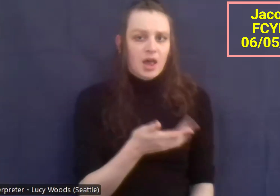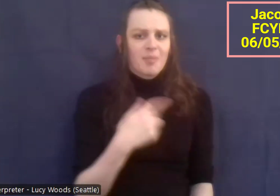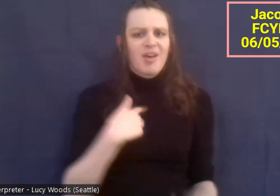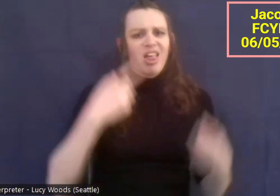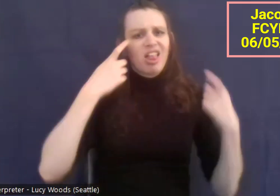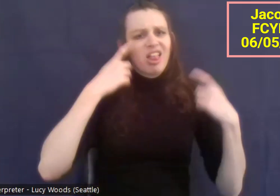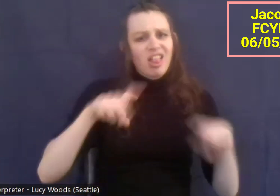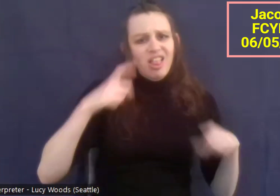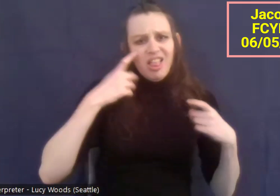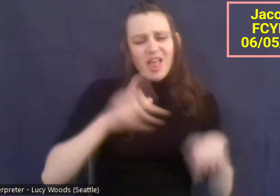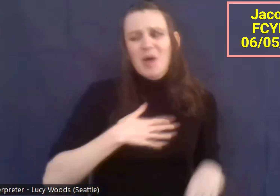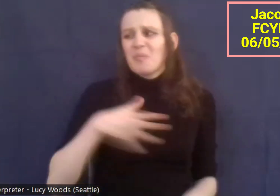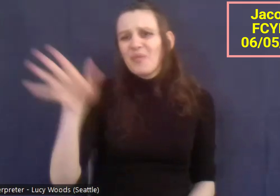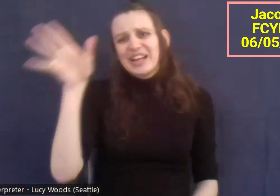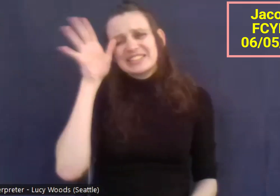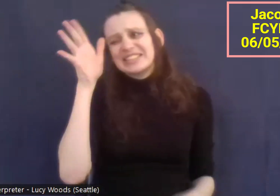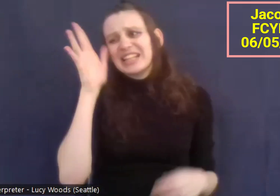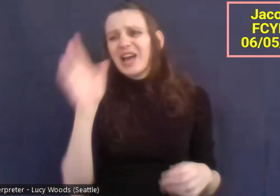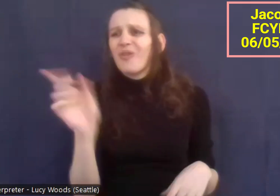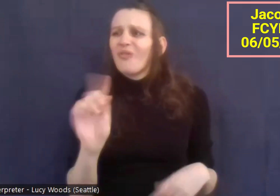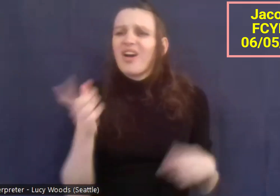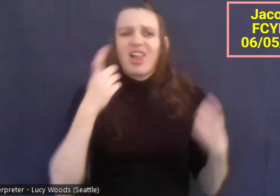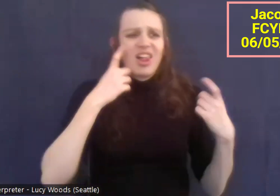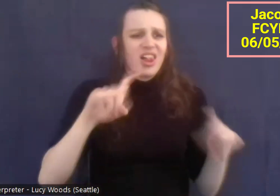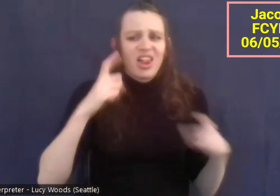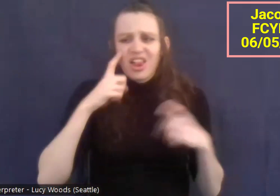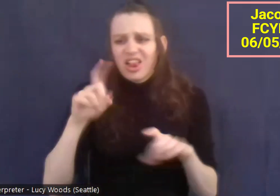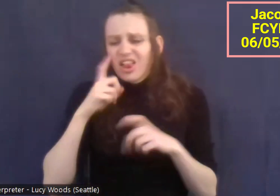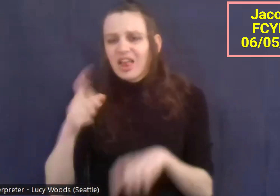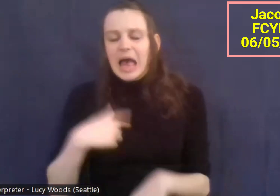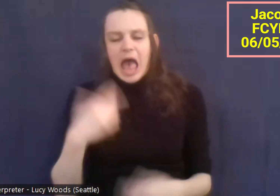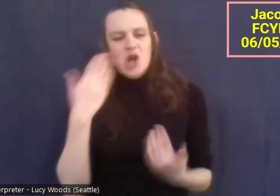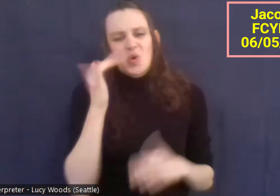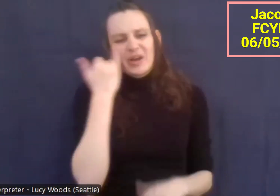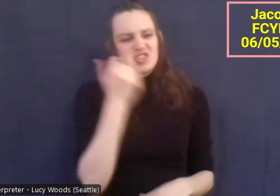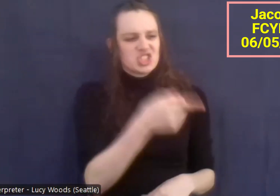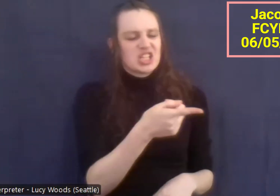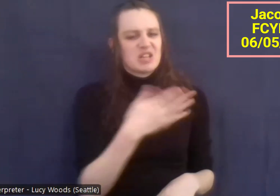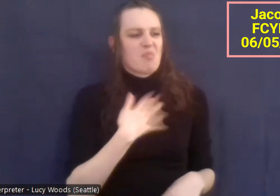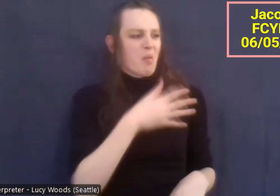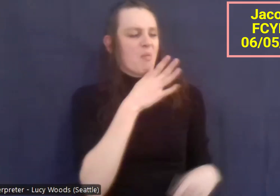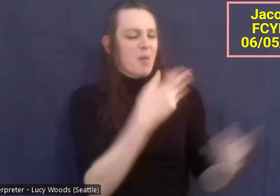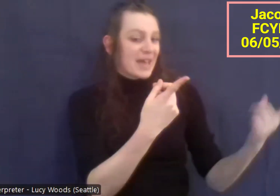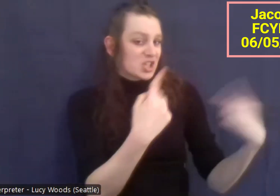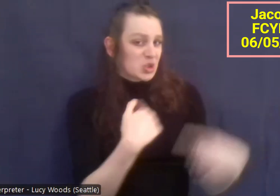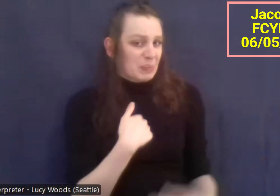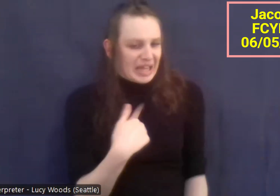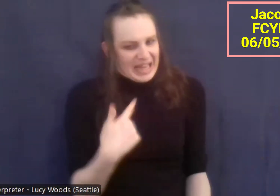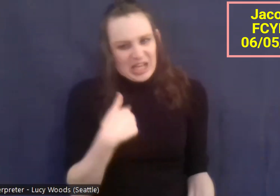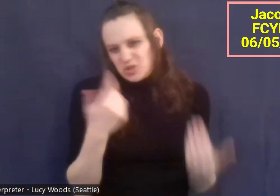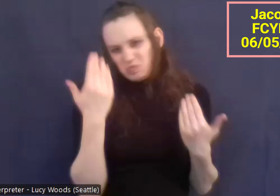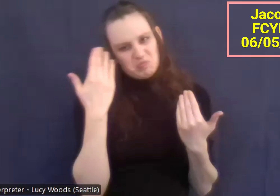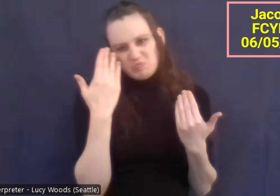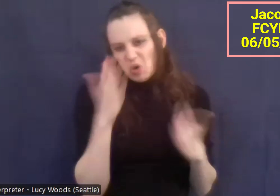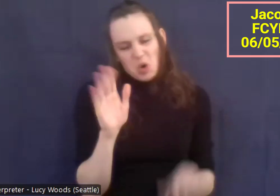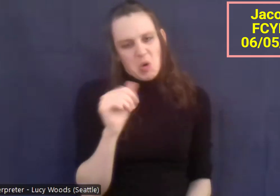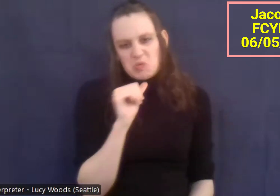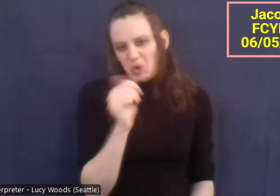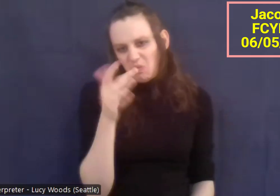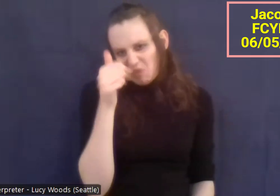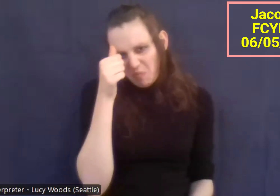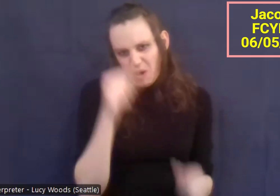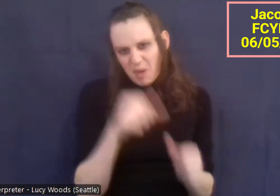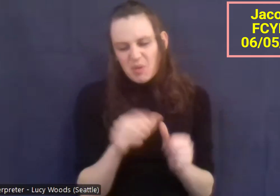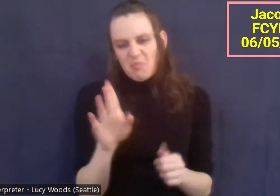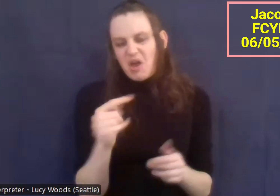asking, "Where's my daddy?" I don't know if she gave me a a response, but it wouldn't have